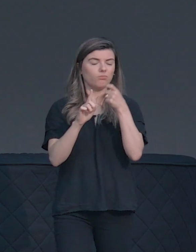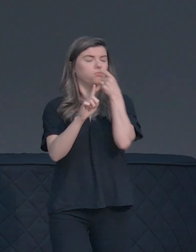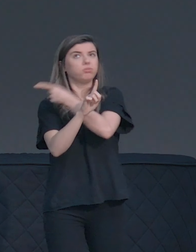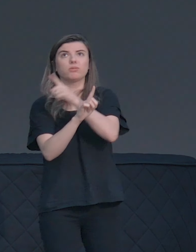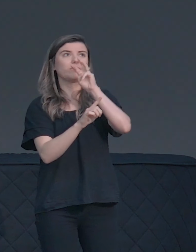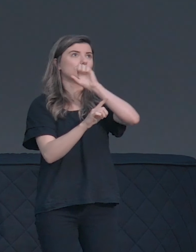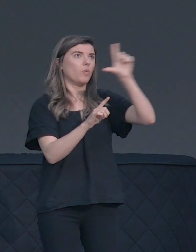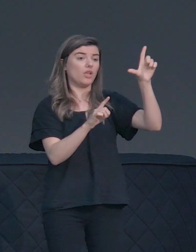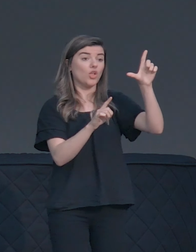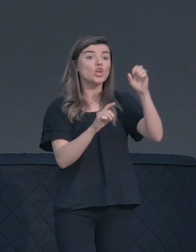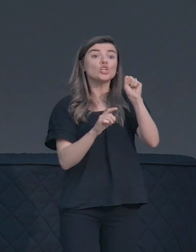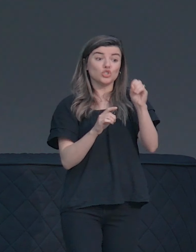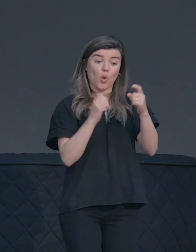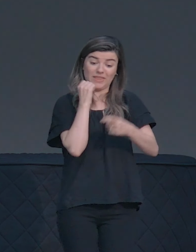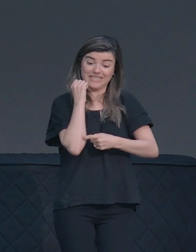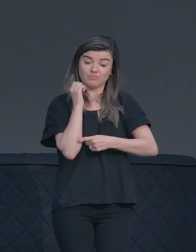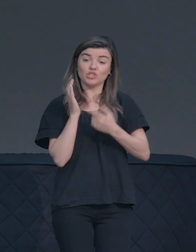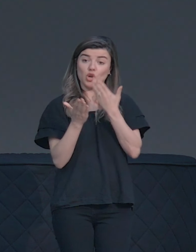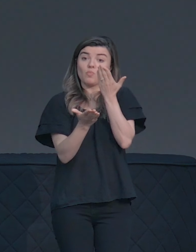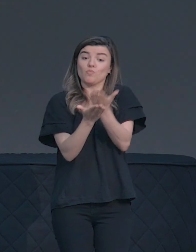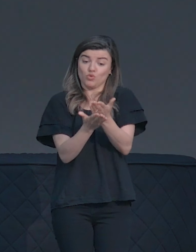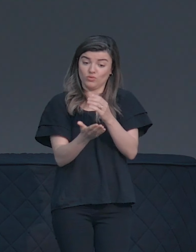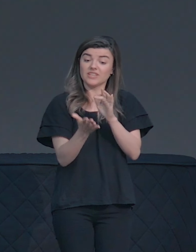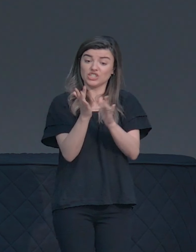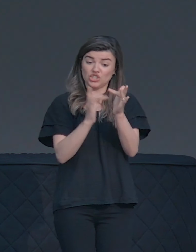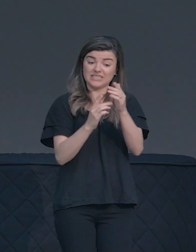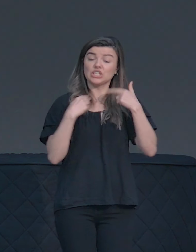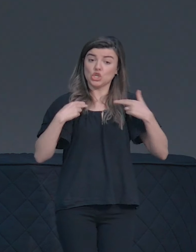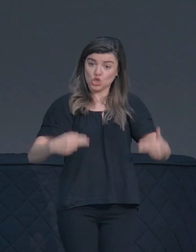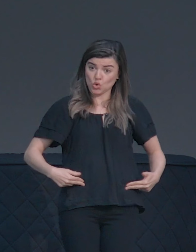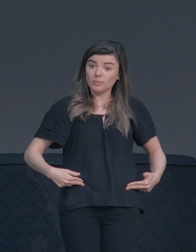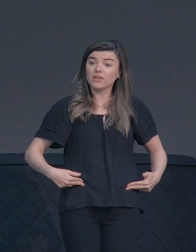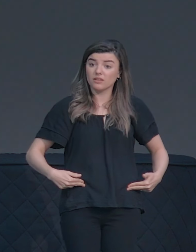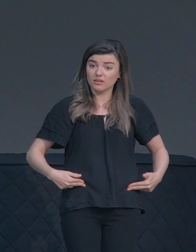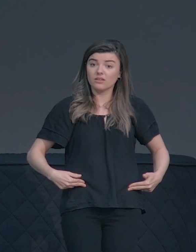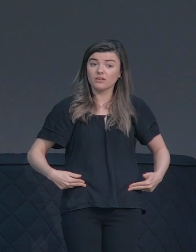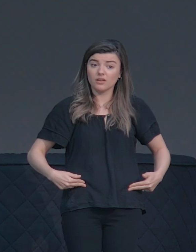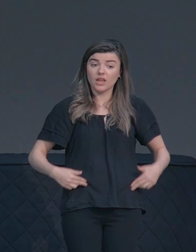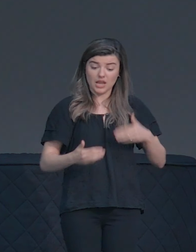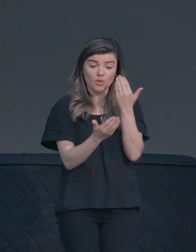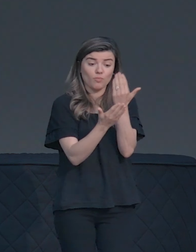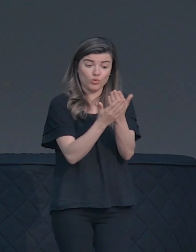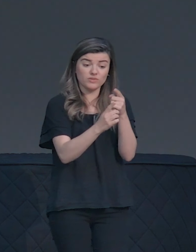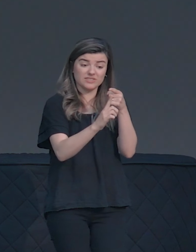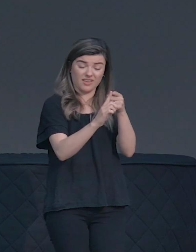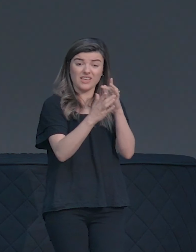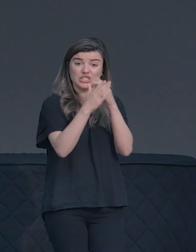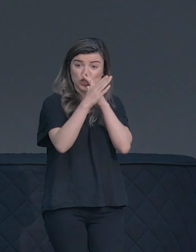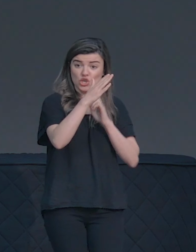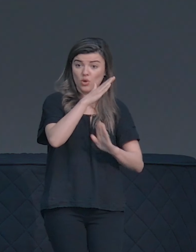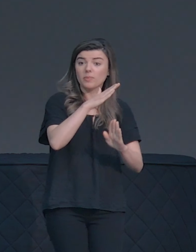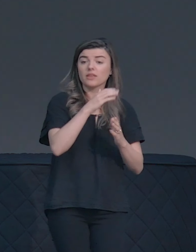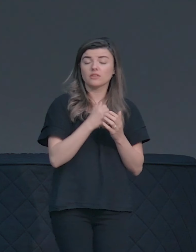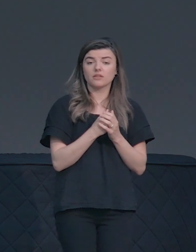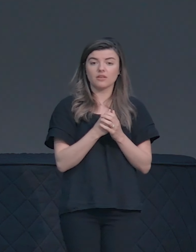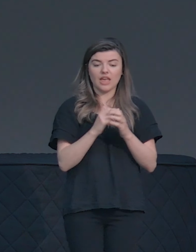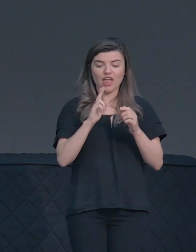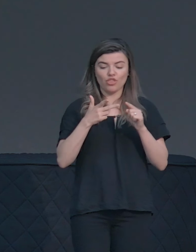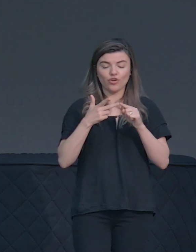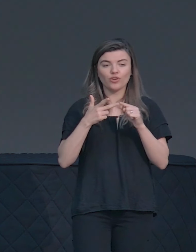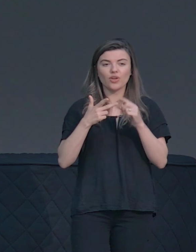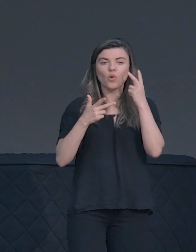And so the temptation of Jesus reveals his humanity. It reveals his humility. And third, as we look at the interaction